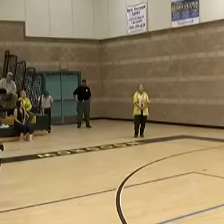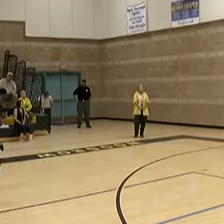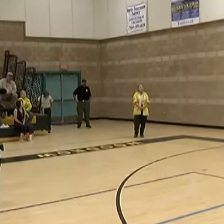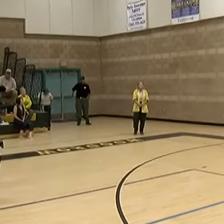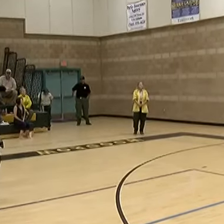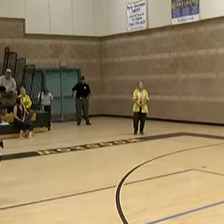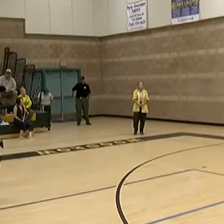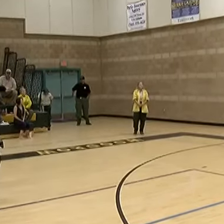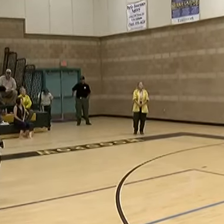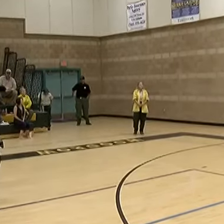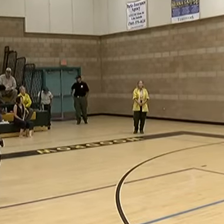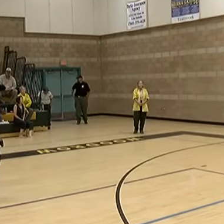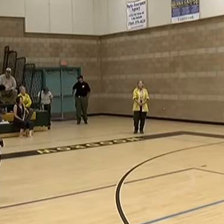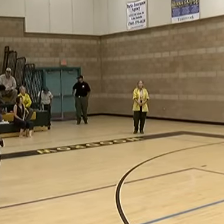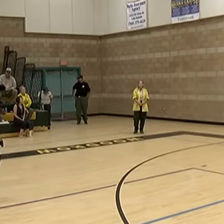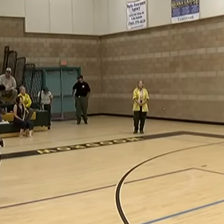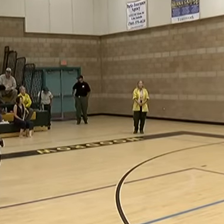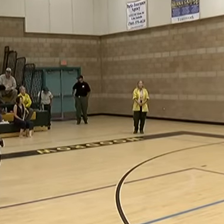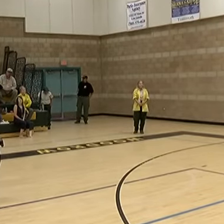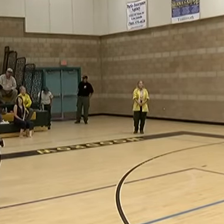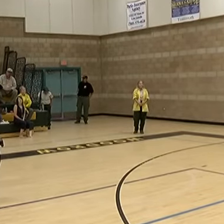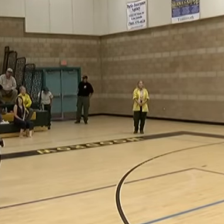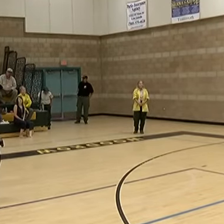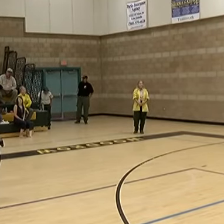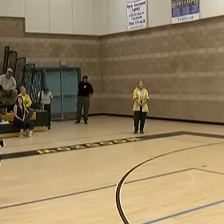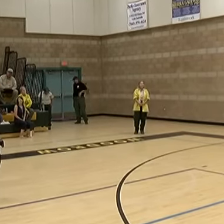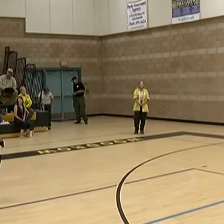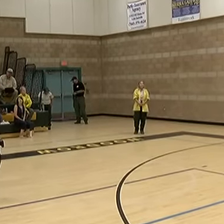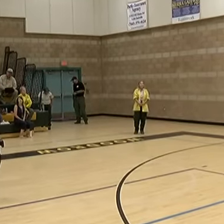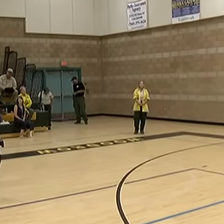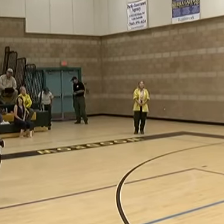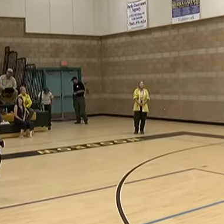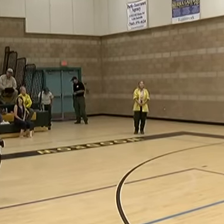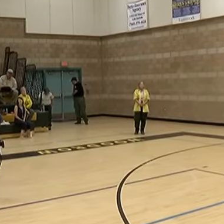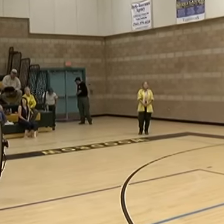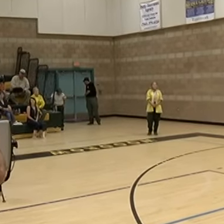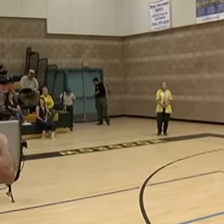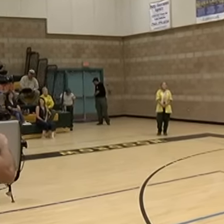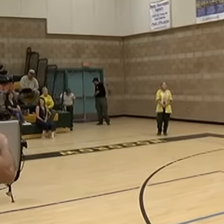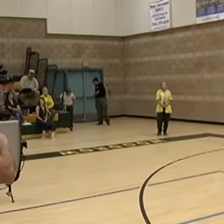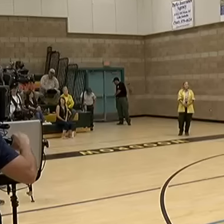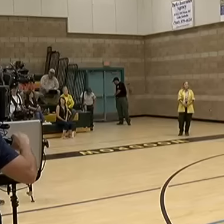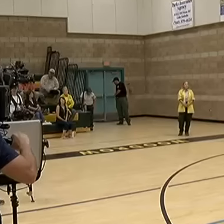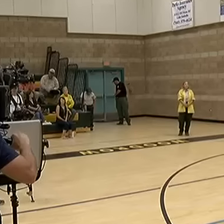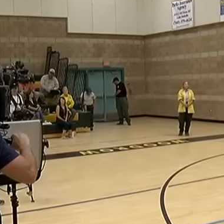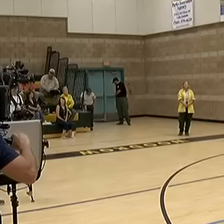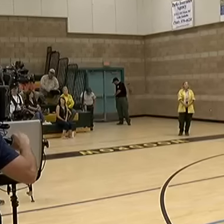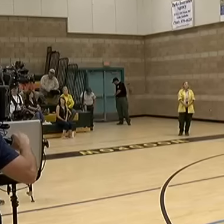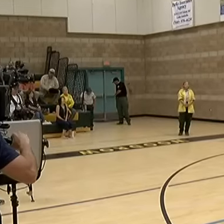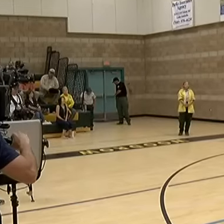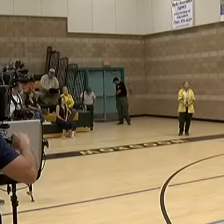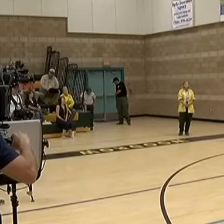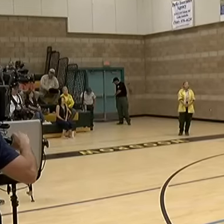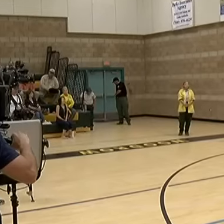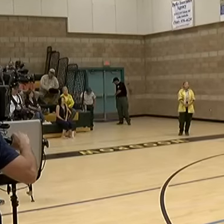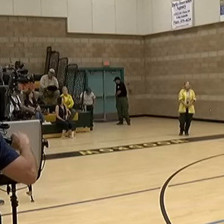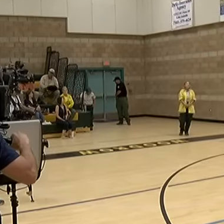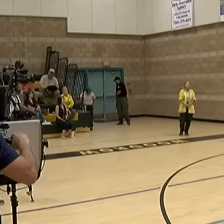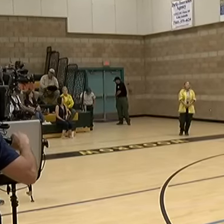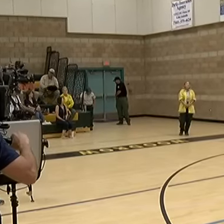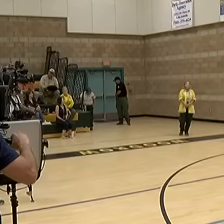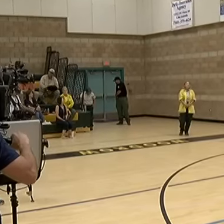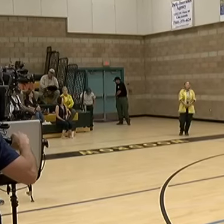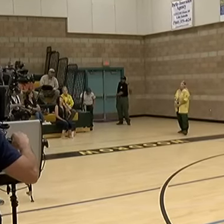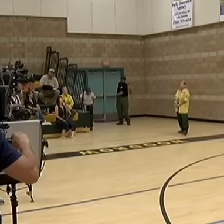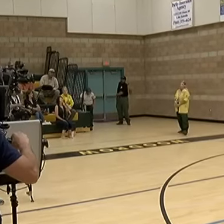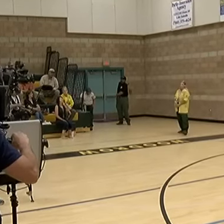the extended care portion, your loved one you'll be notified they'll be going to Ridgecrest or